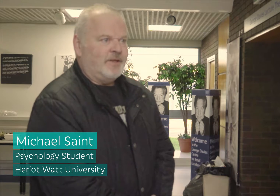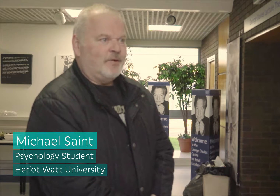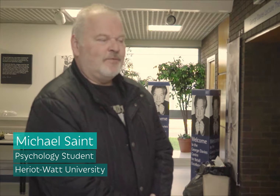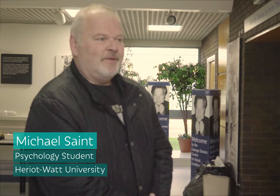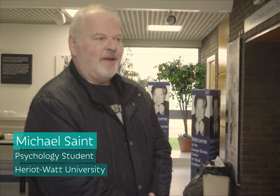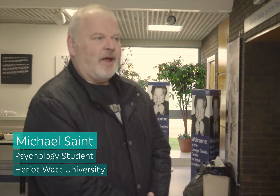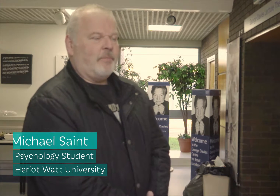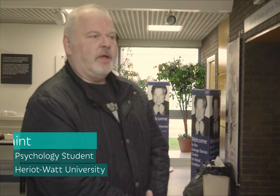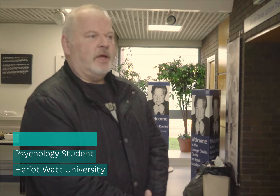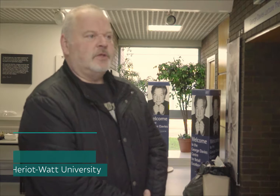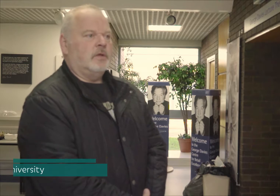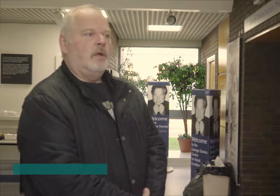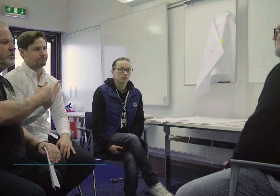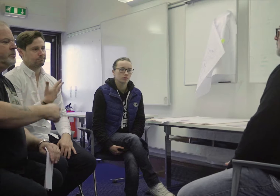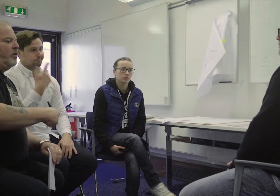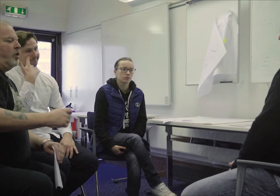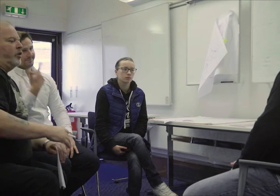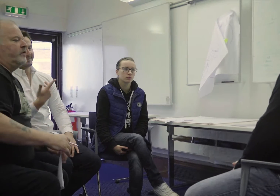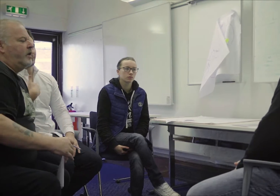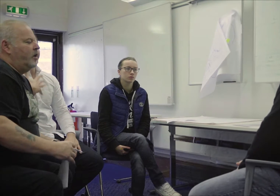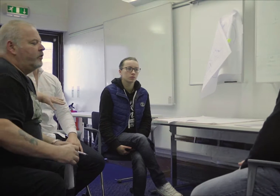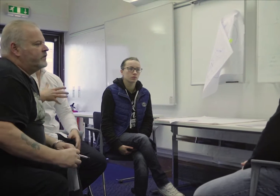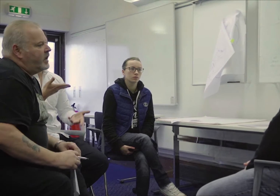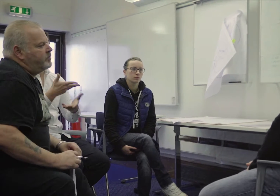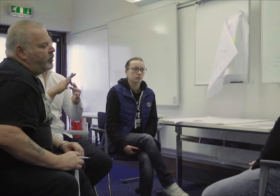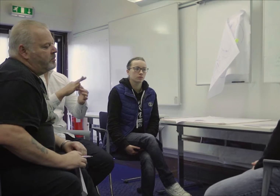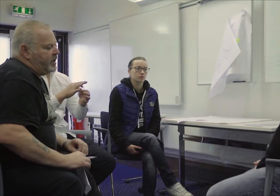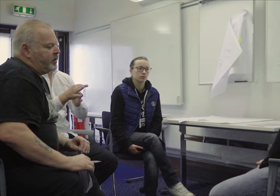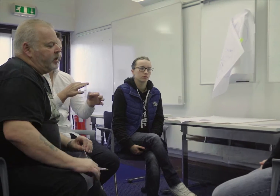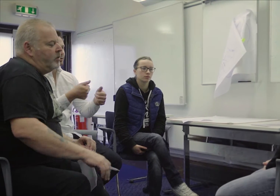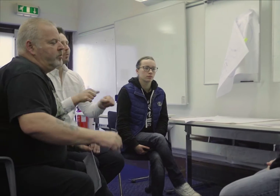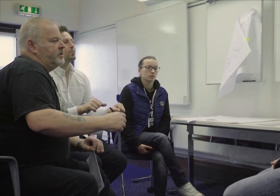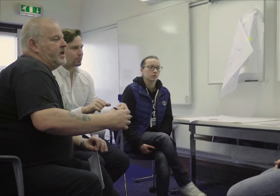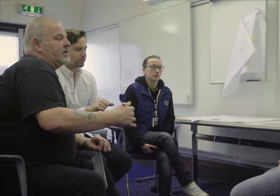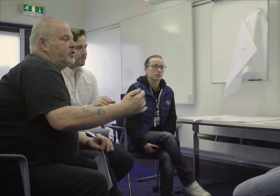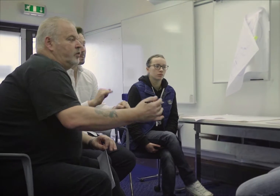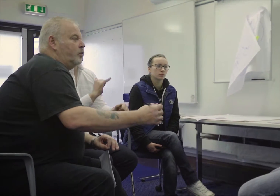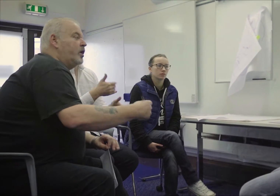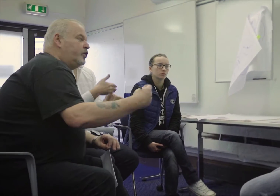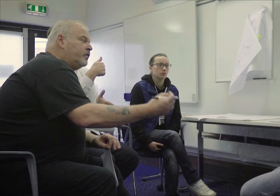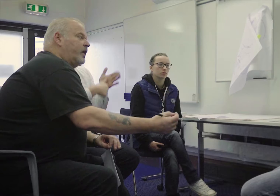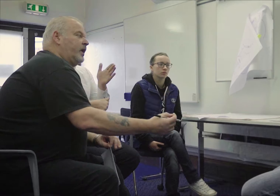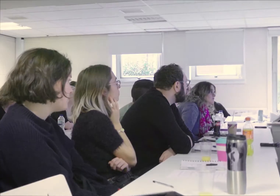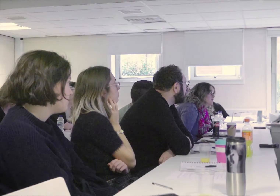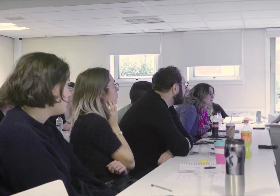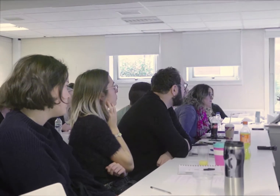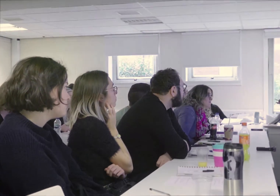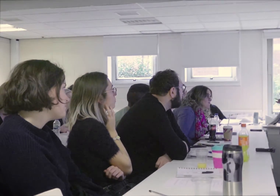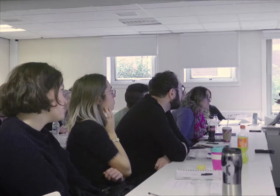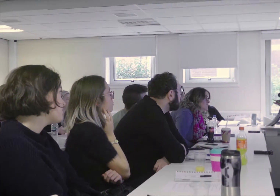your application. We was mentioning there about using the word mood, and how I would say to my children, why are you moody today?